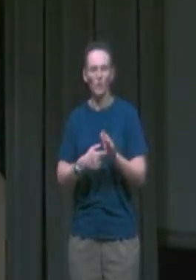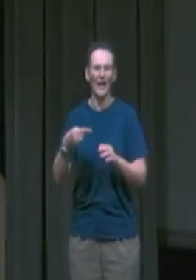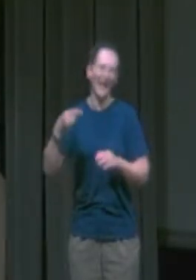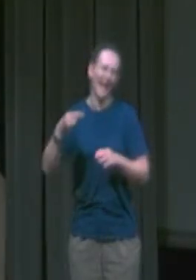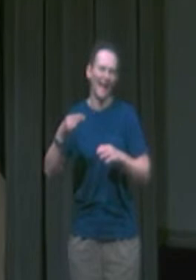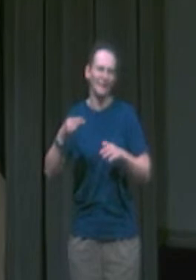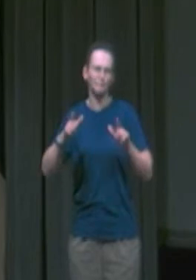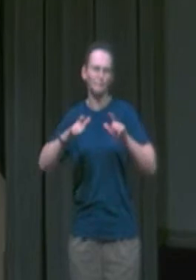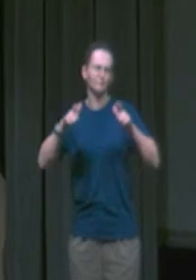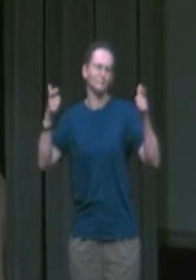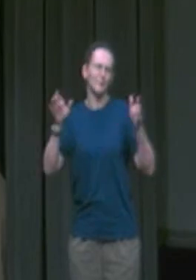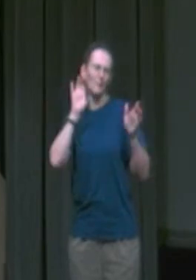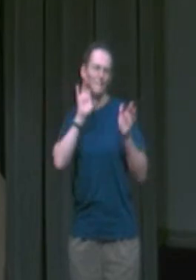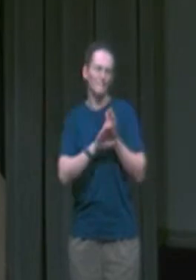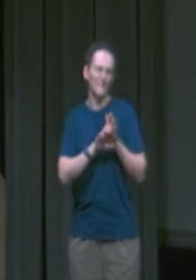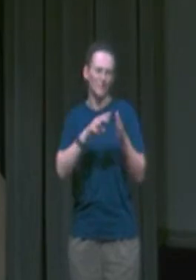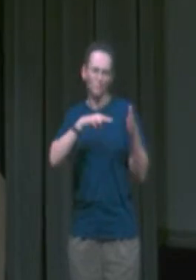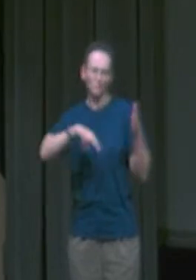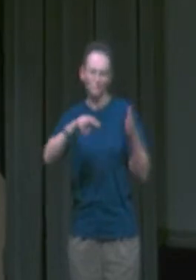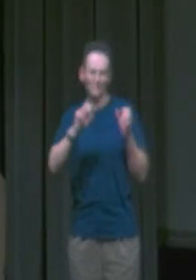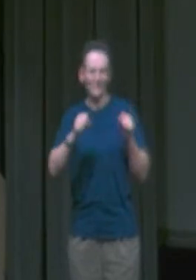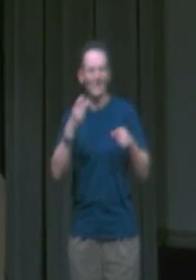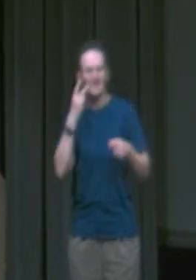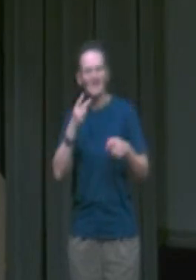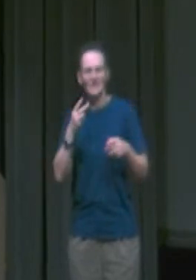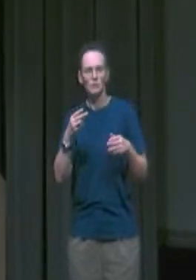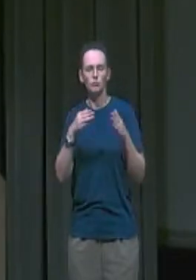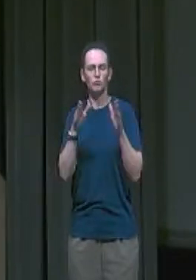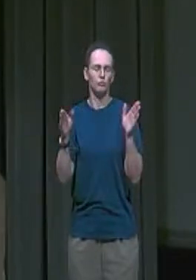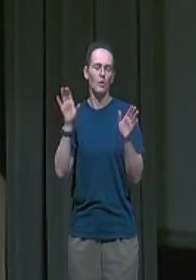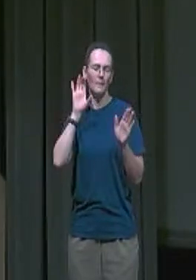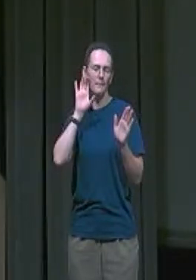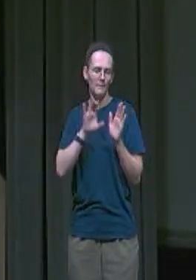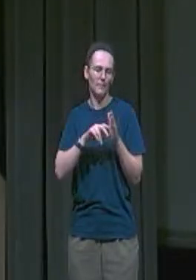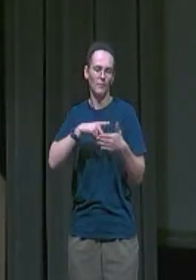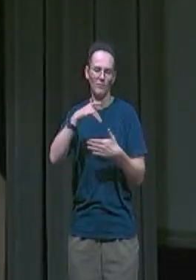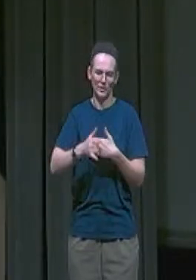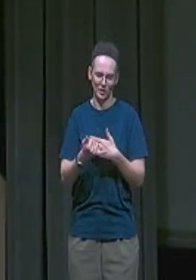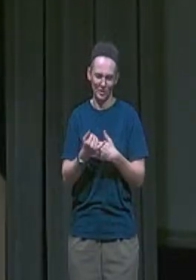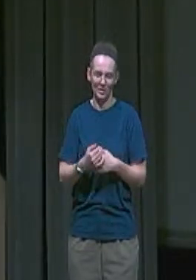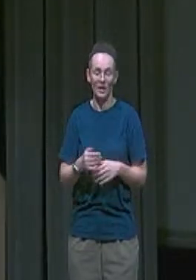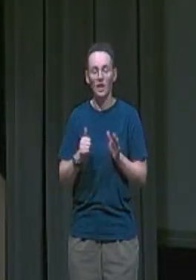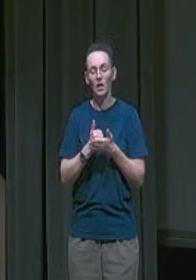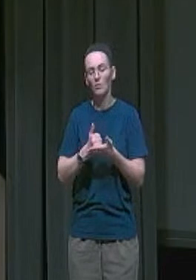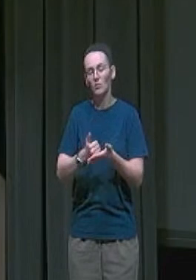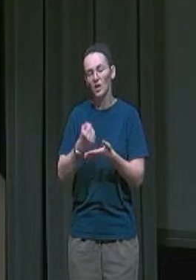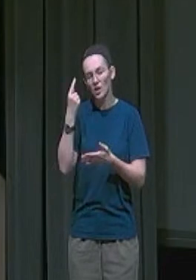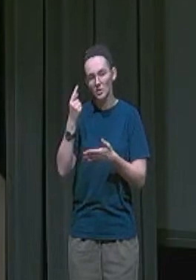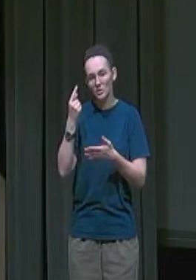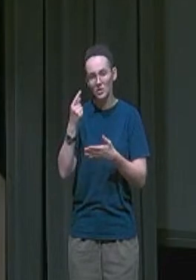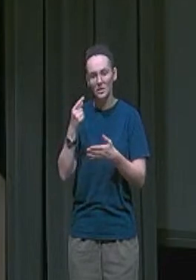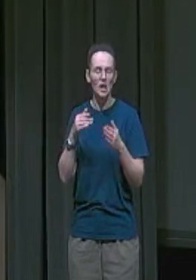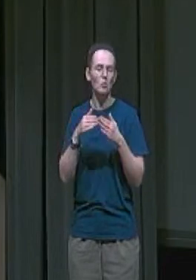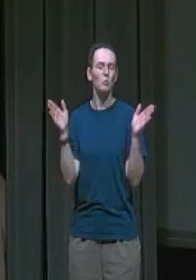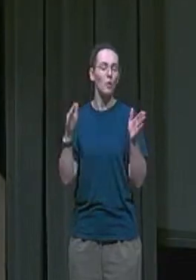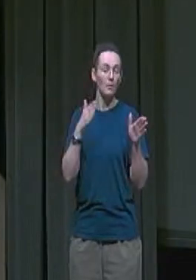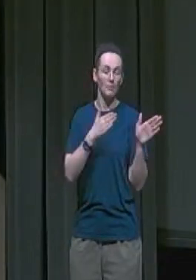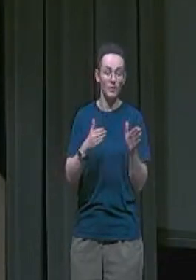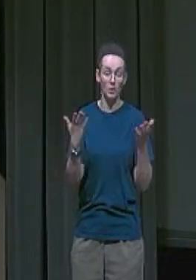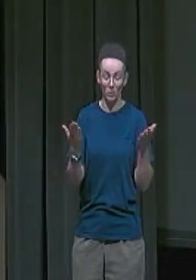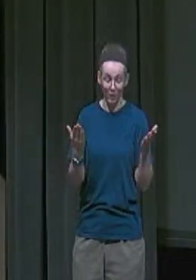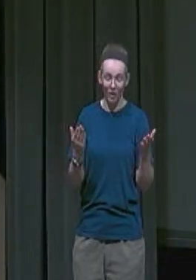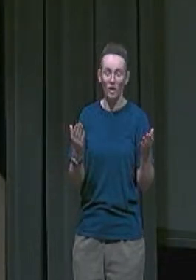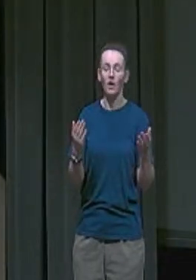look at the overview of the project. It'll help you understand what the general project plan is,